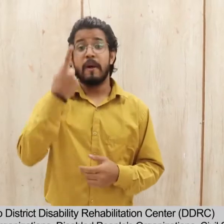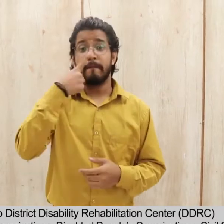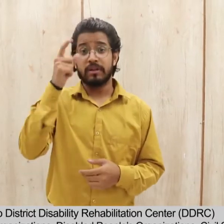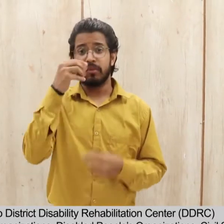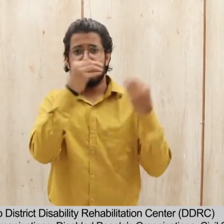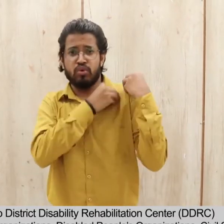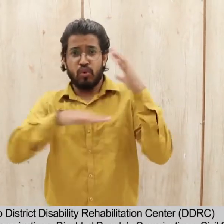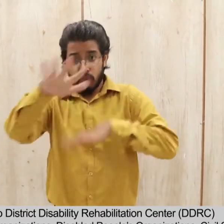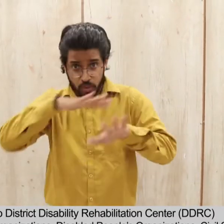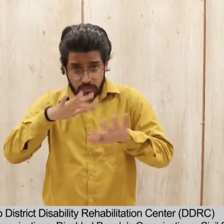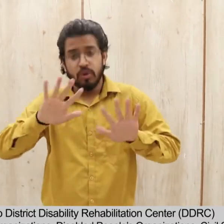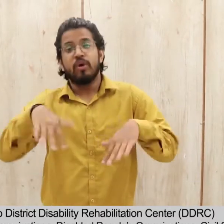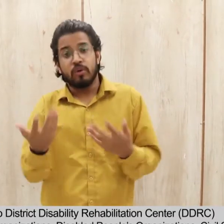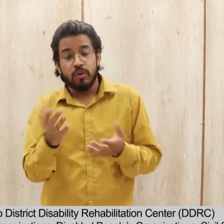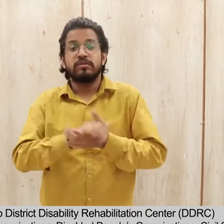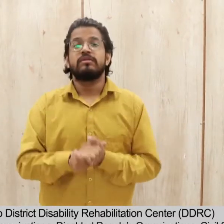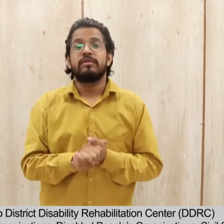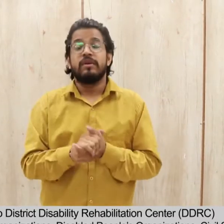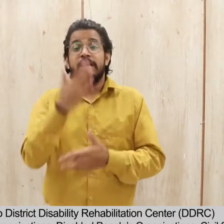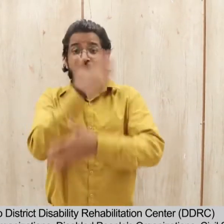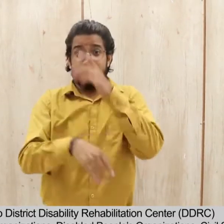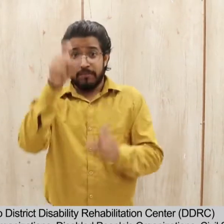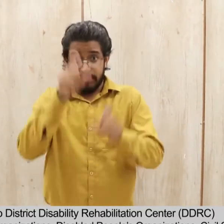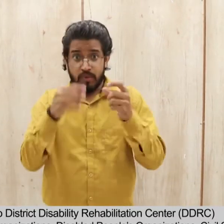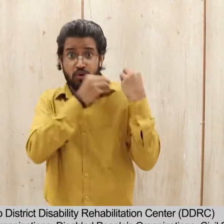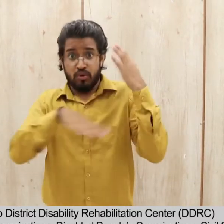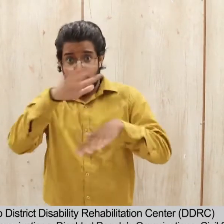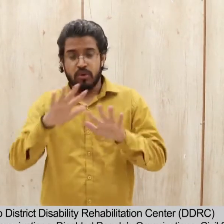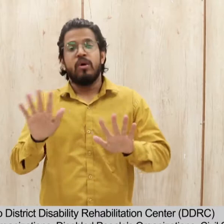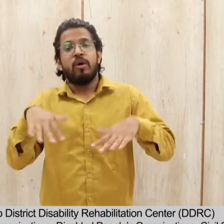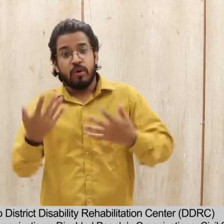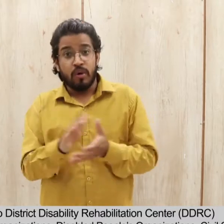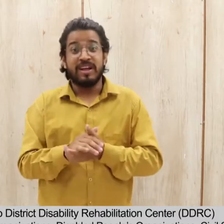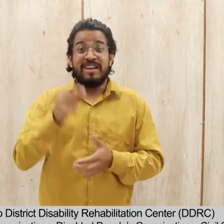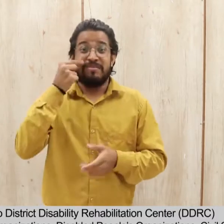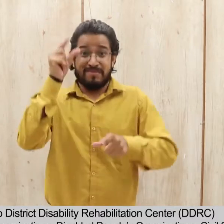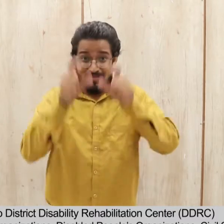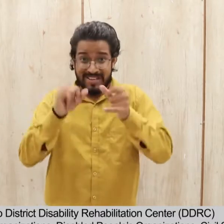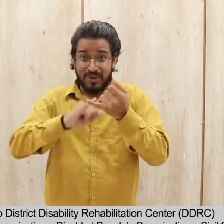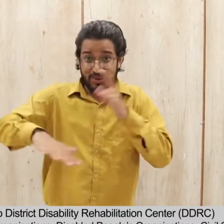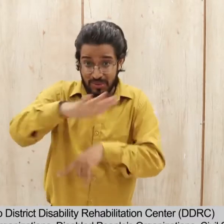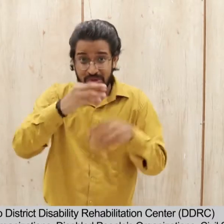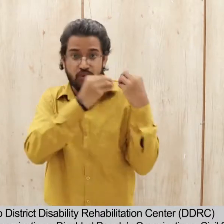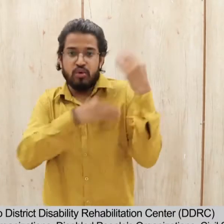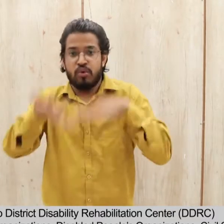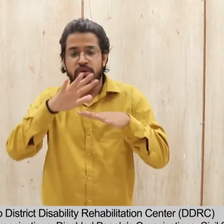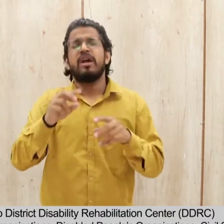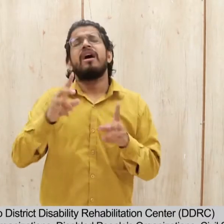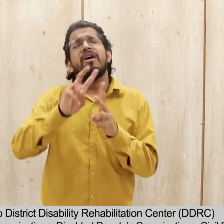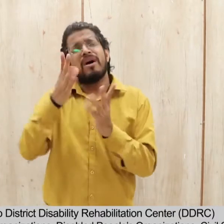Special schools, parent organizations. Disabled people's organizations, civil society